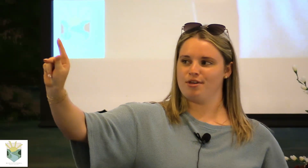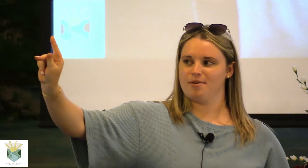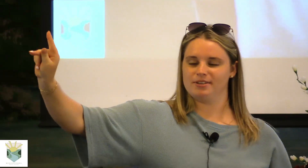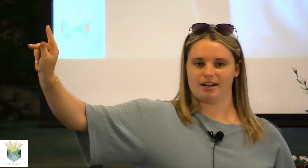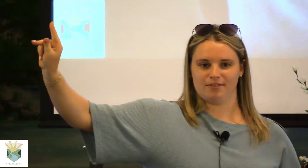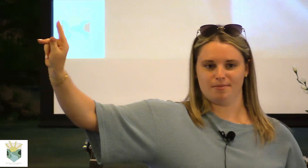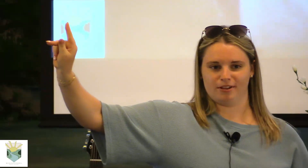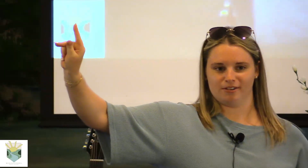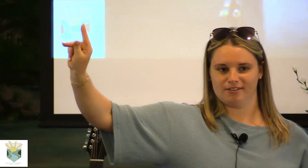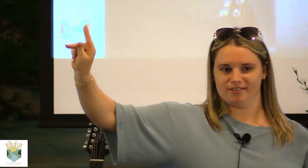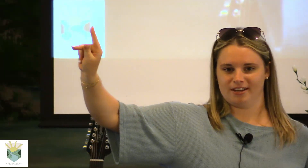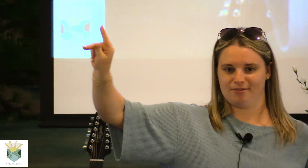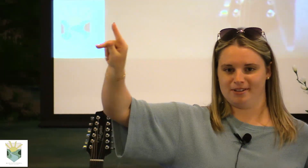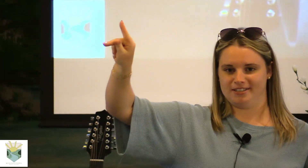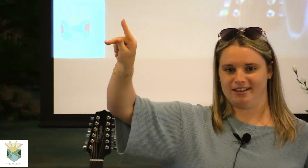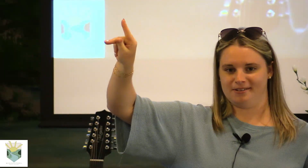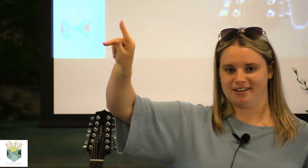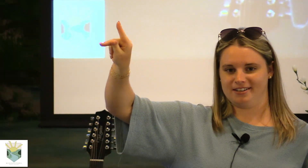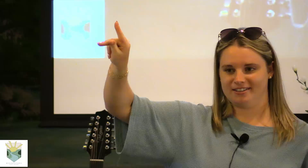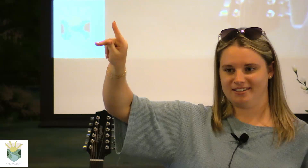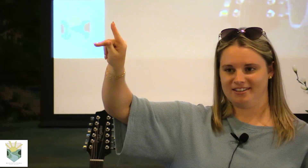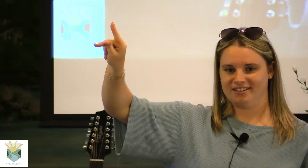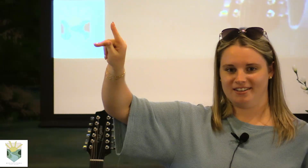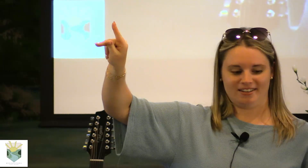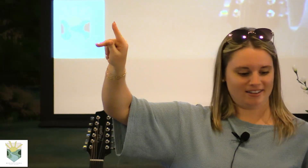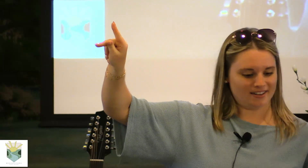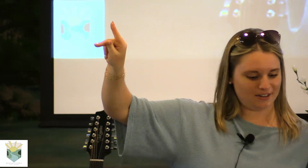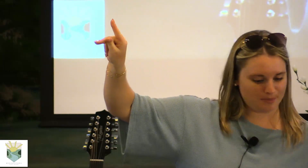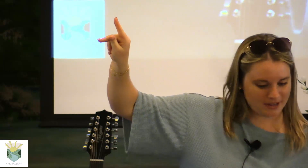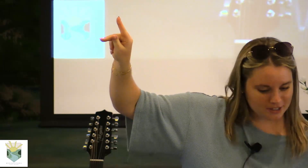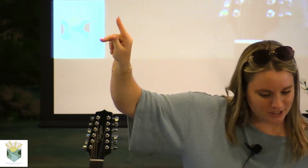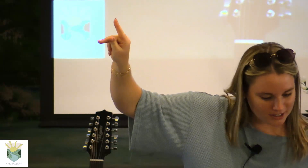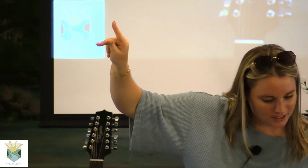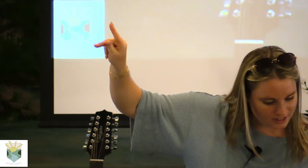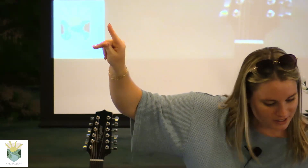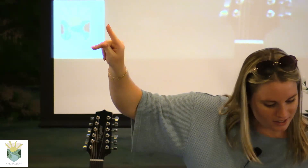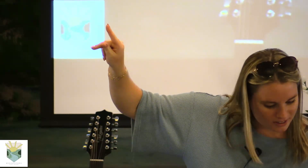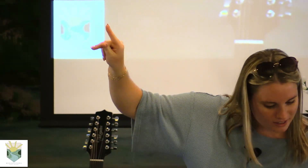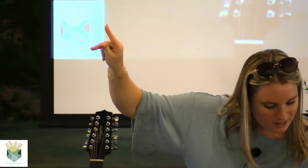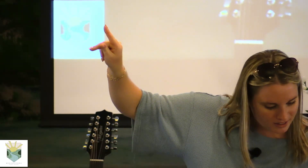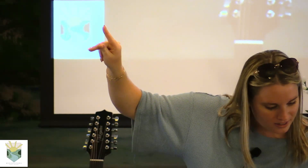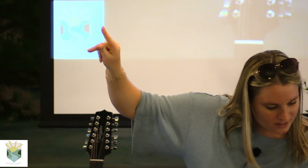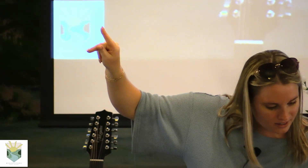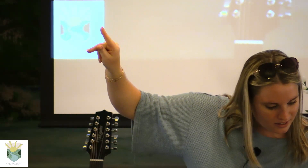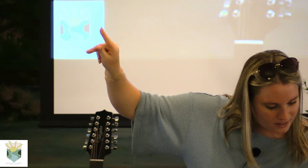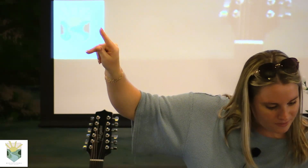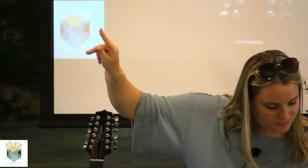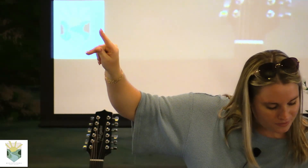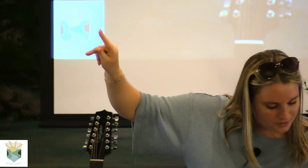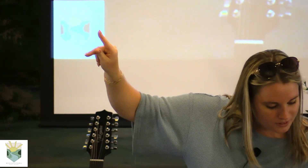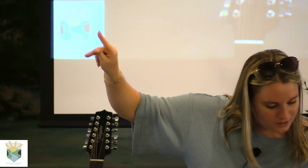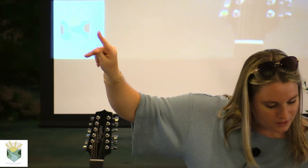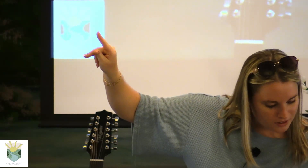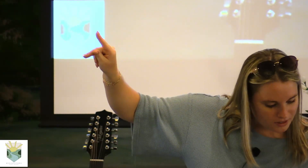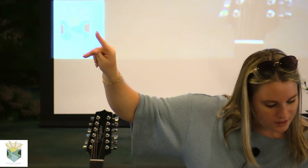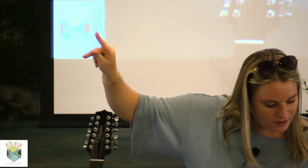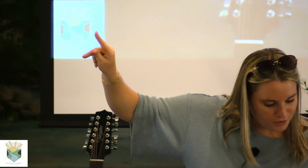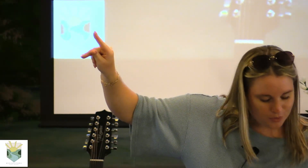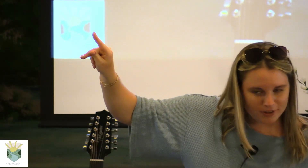is kind of in the middle. Can everybody see that okay? Your picture. It's like peace sign, middle finger down, thumb in between. If you really look at